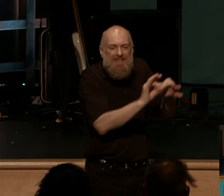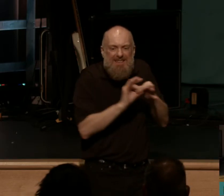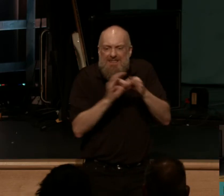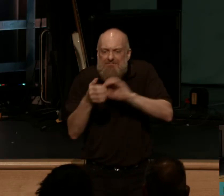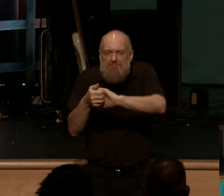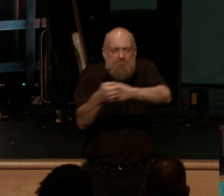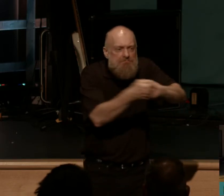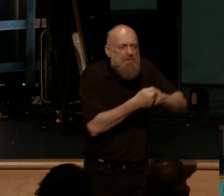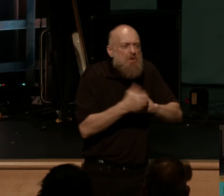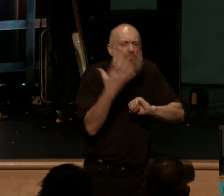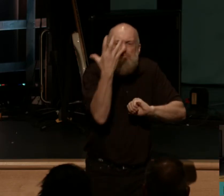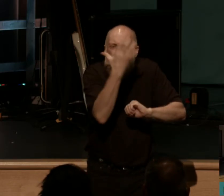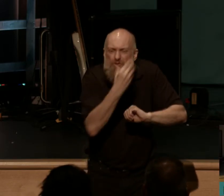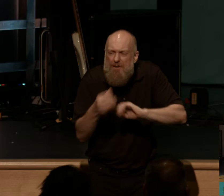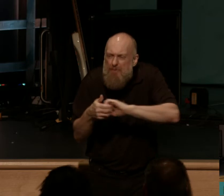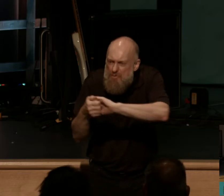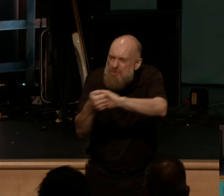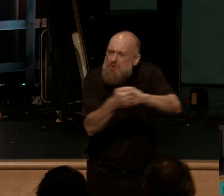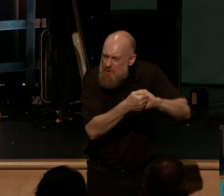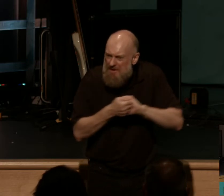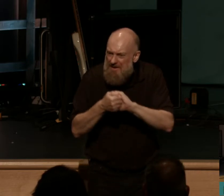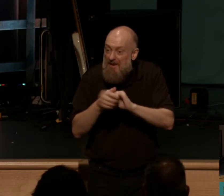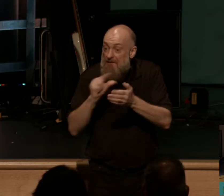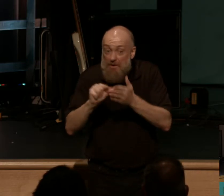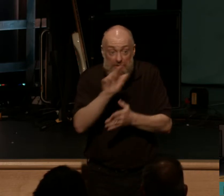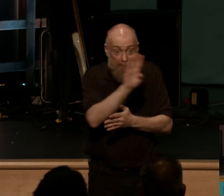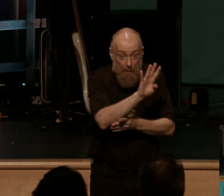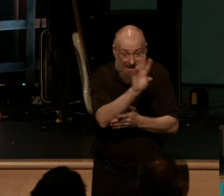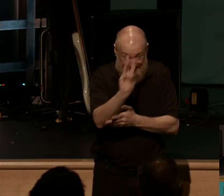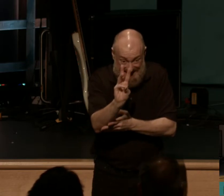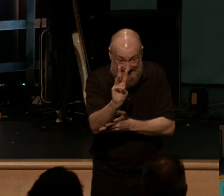is beautiful unity. Look at verse 46 now.